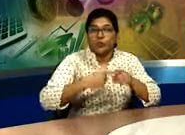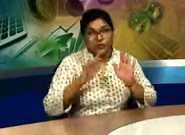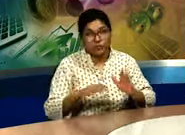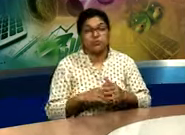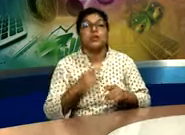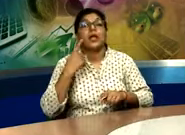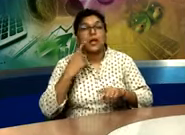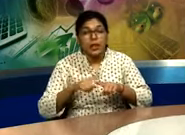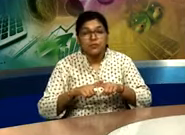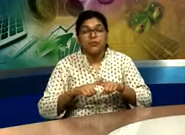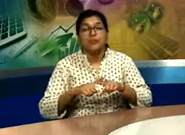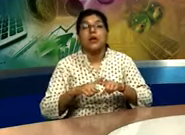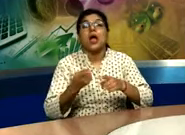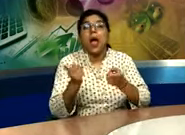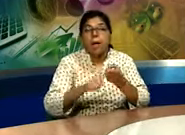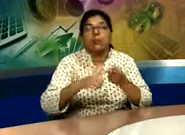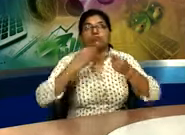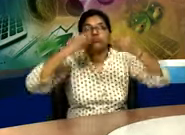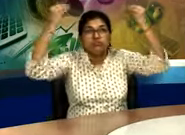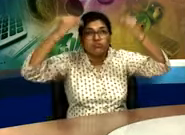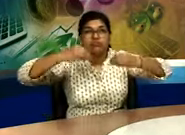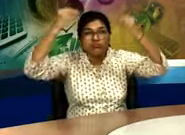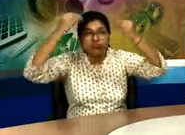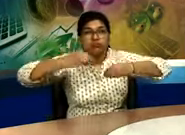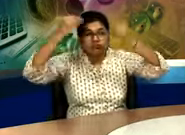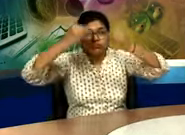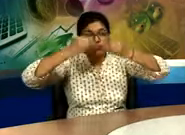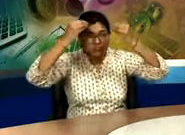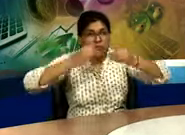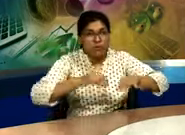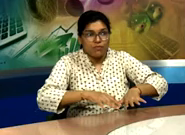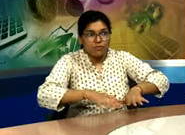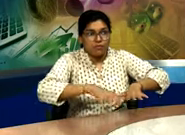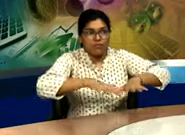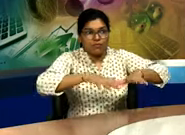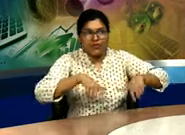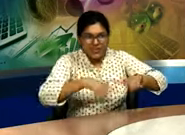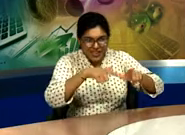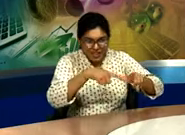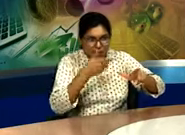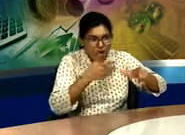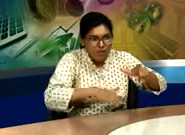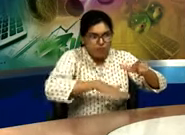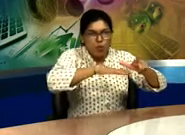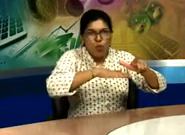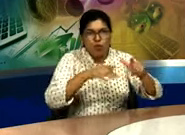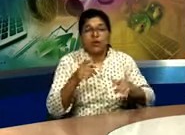And that time, she had no vehicle like cycle or anything else, so she had